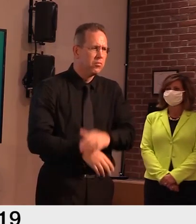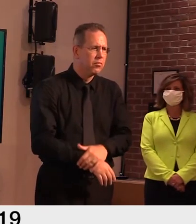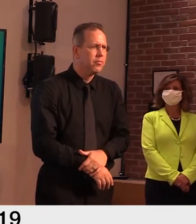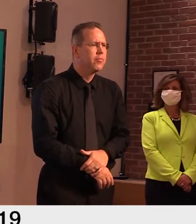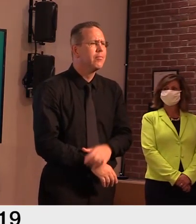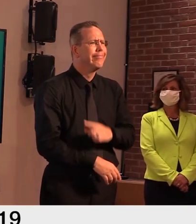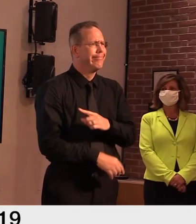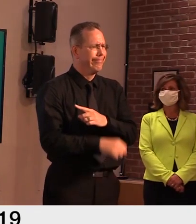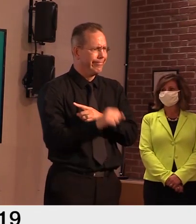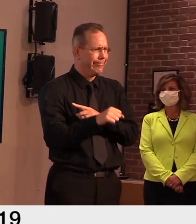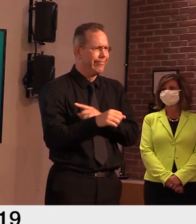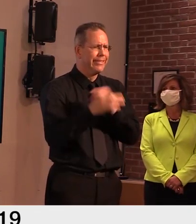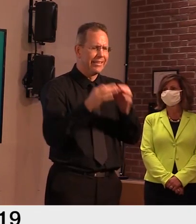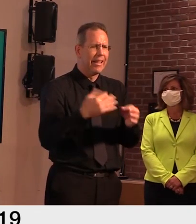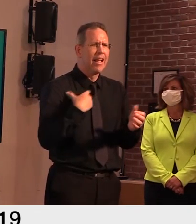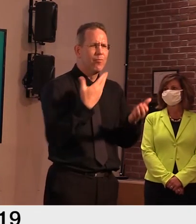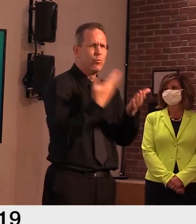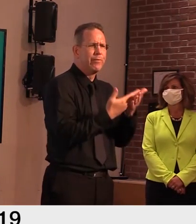likely or more likely to